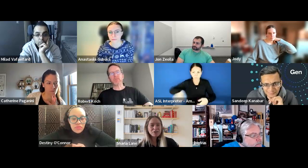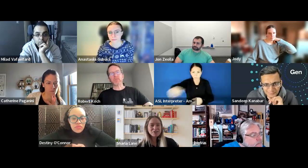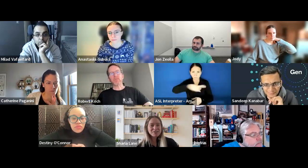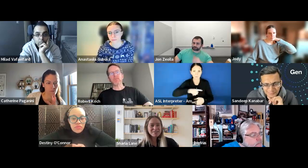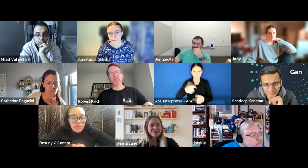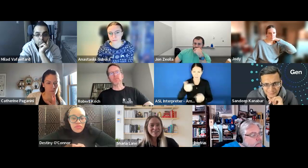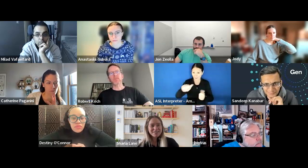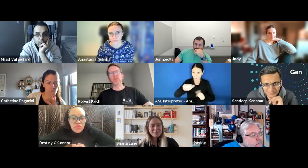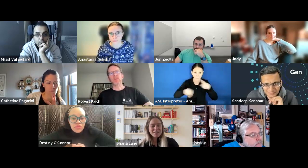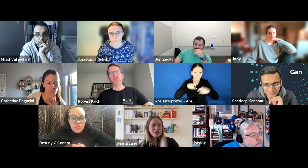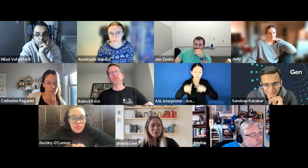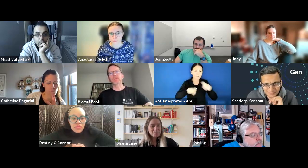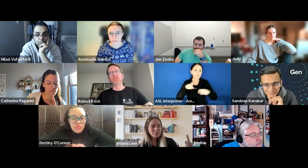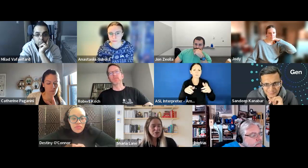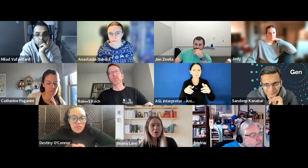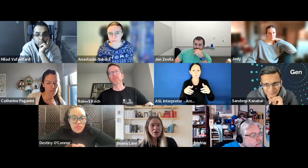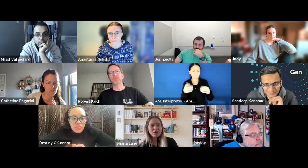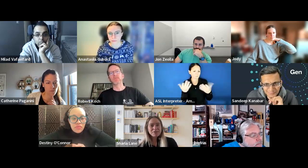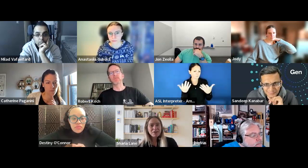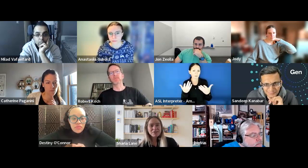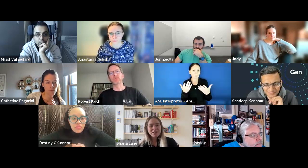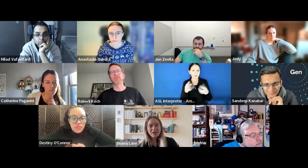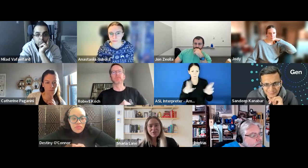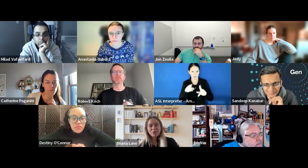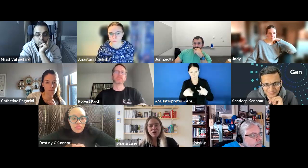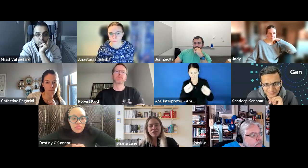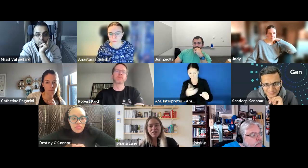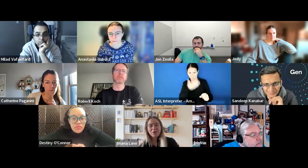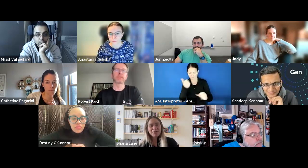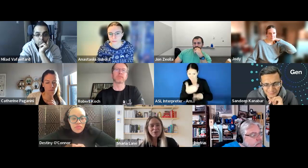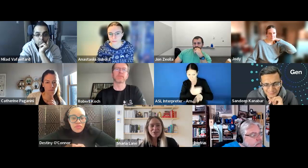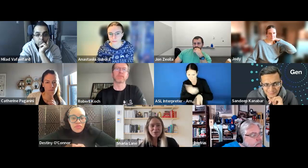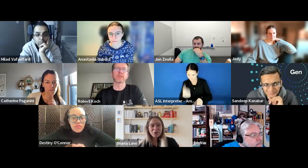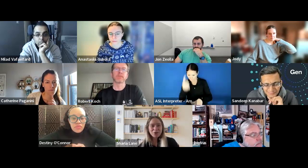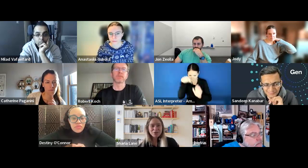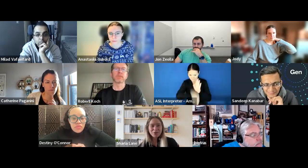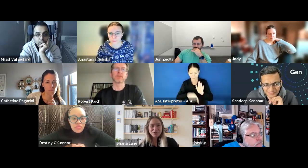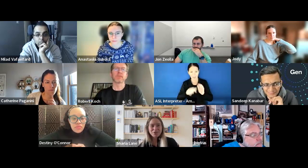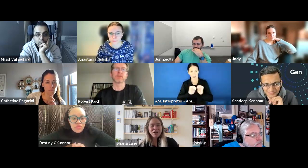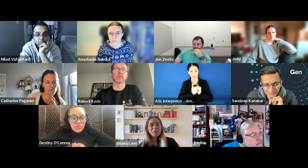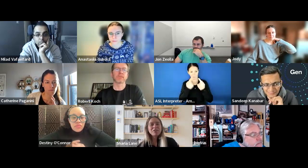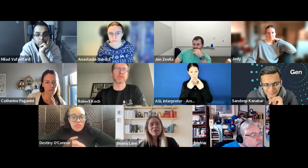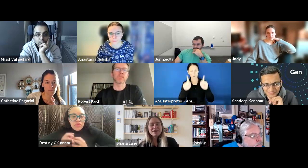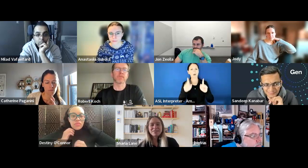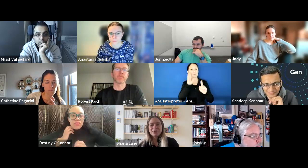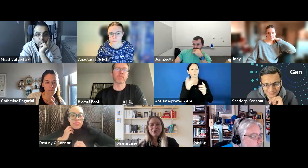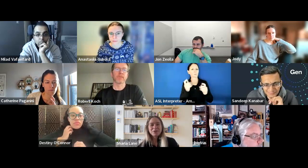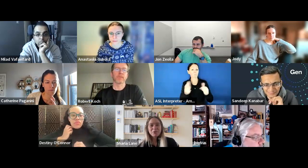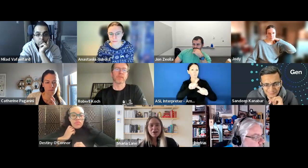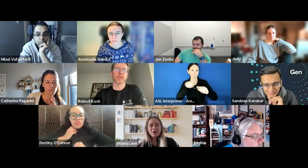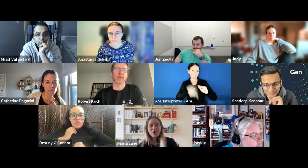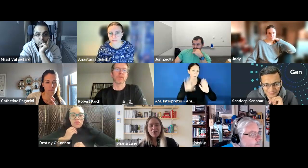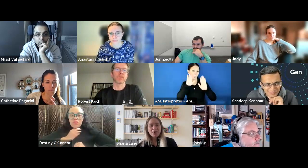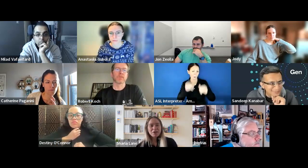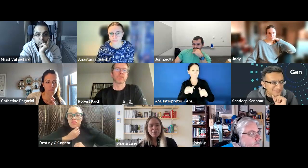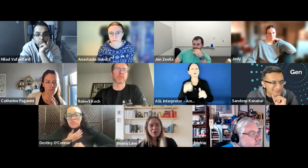you have questions and get you on ramp to understand how this works. And then hopefully we see some quick results too. And I will limit it to